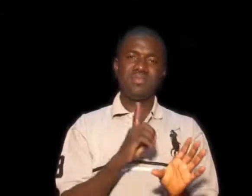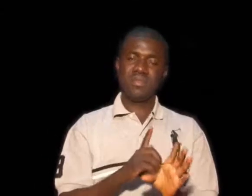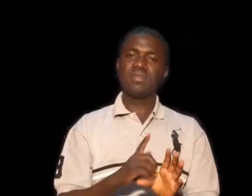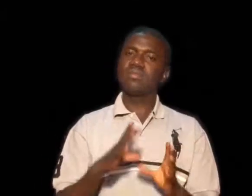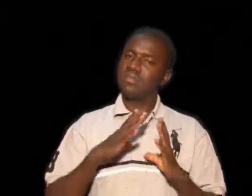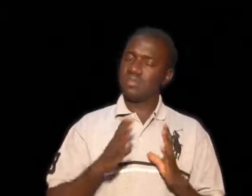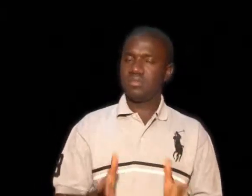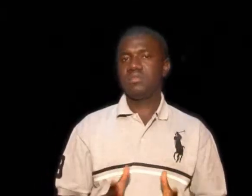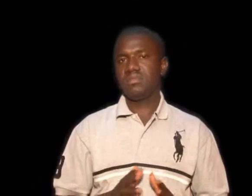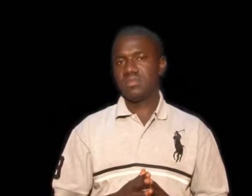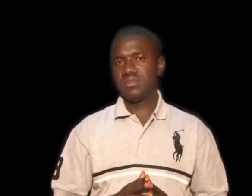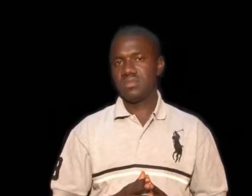disability.